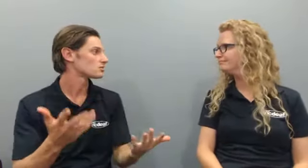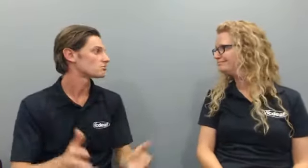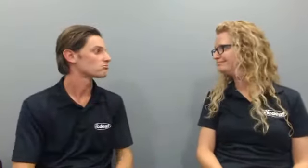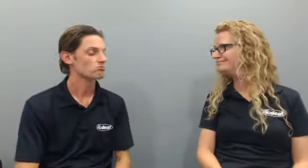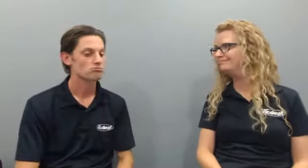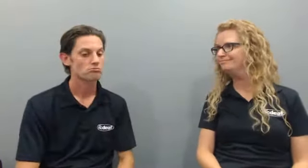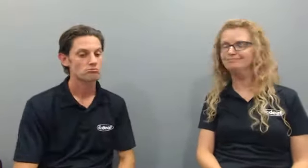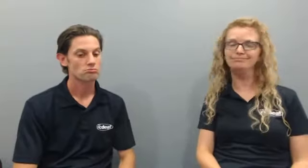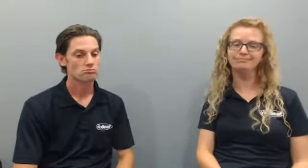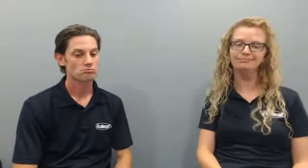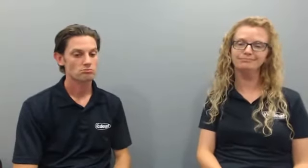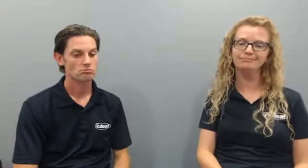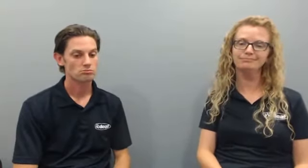It's language access.